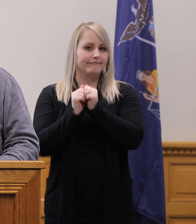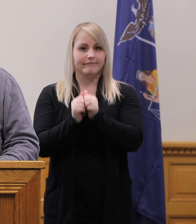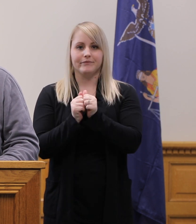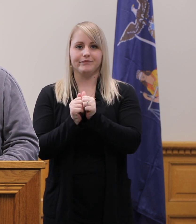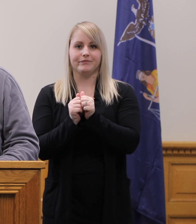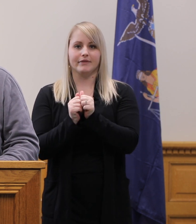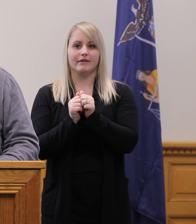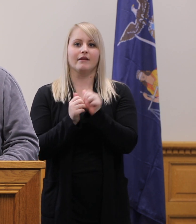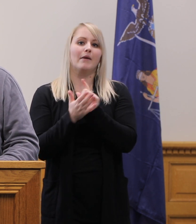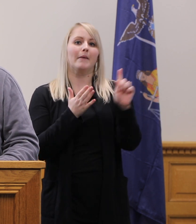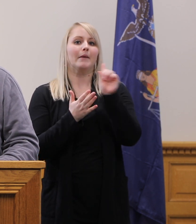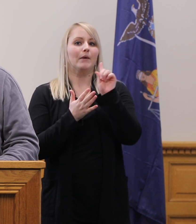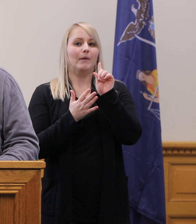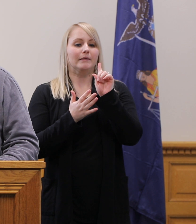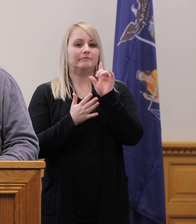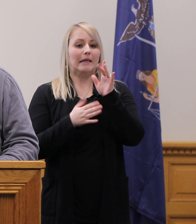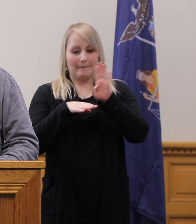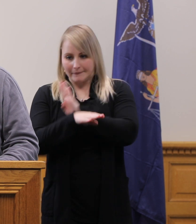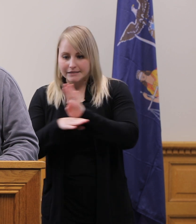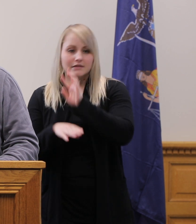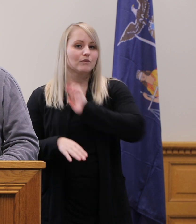new exposures at area restaurants and businesses.